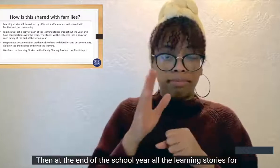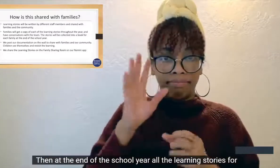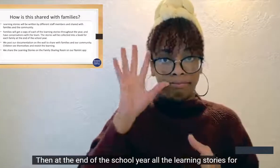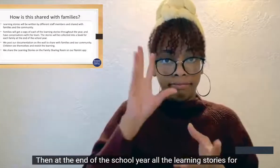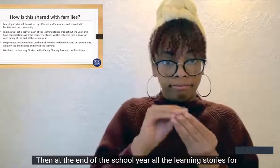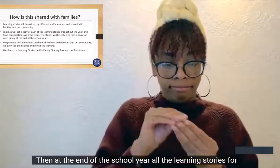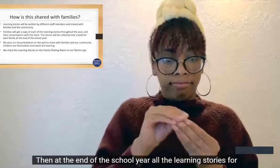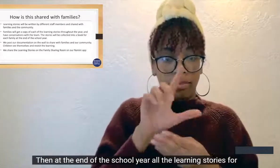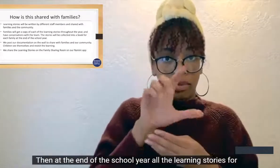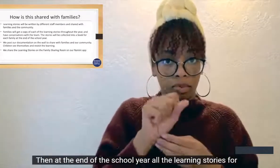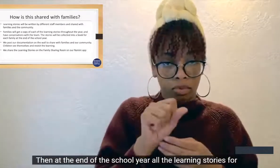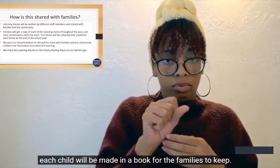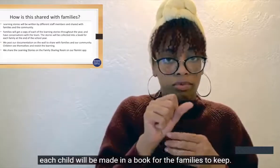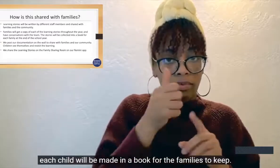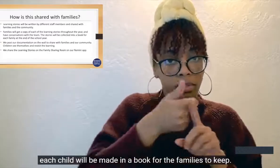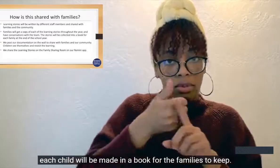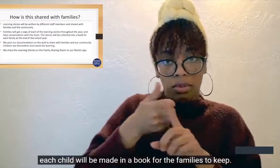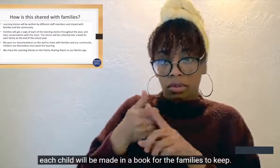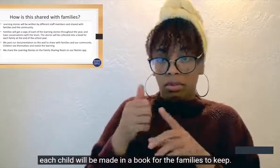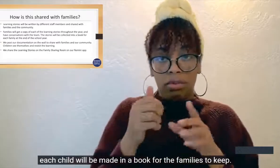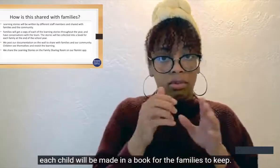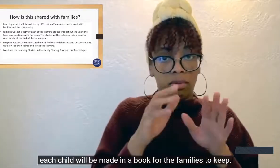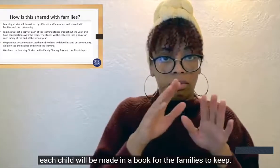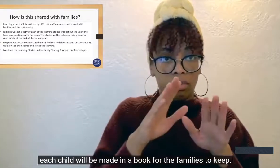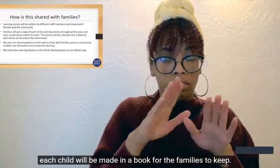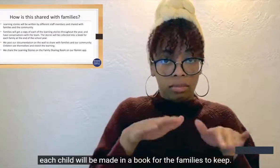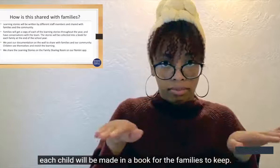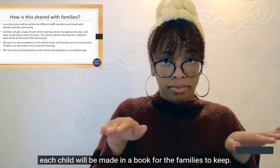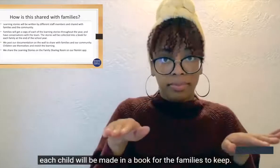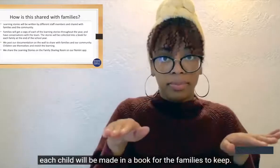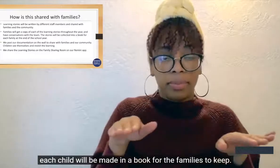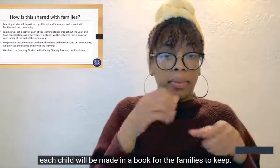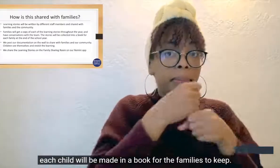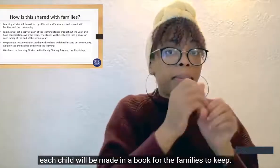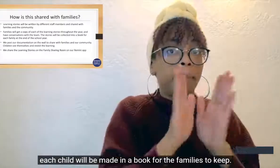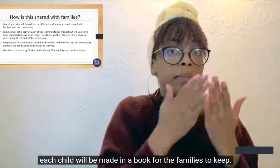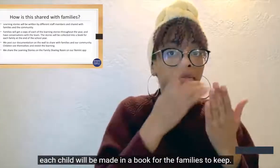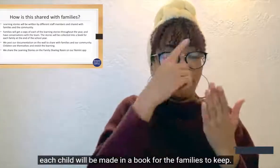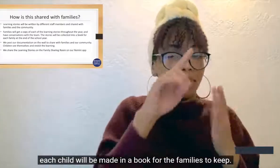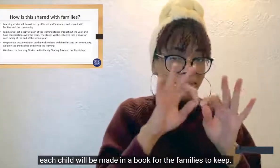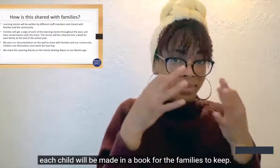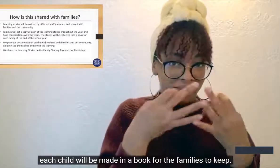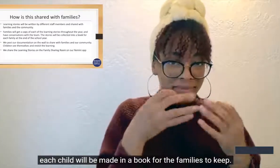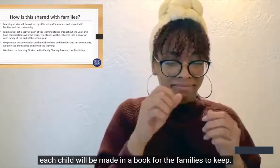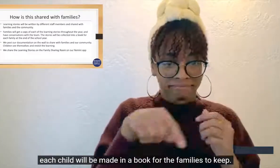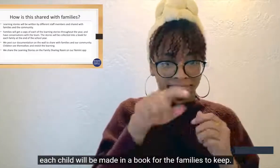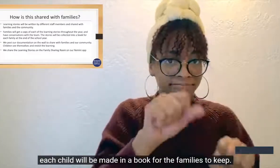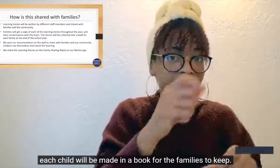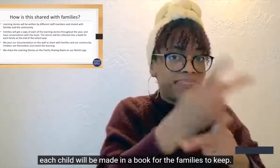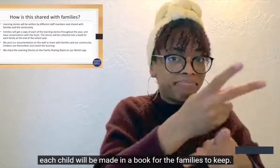At the end of the school year, all learning stories for each child are collected and made into a book, and we give